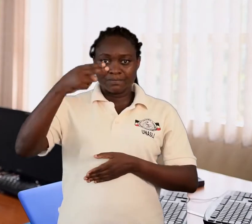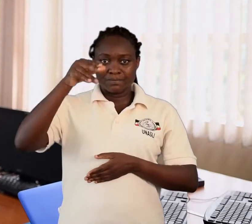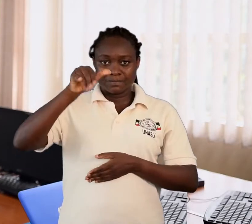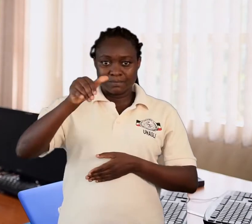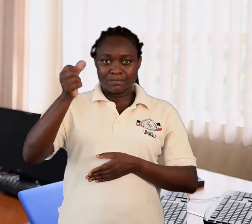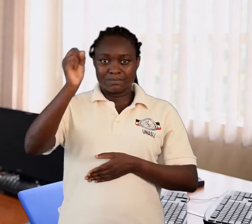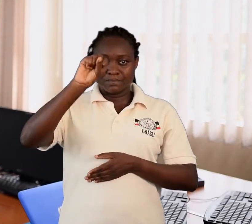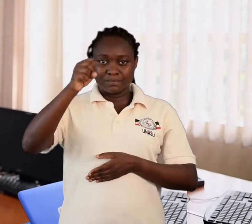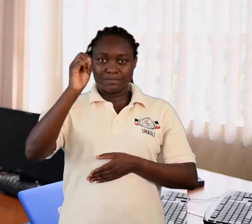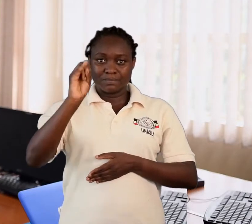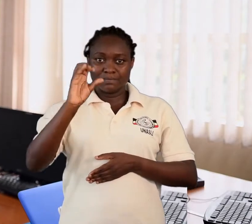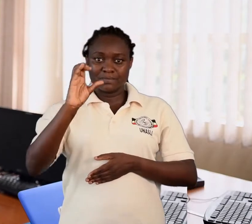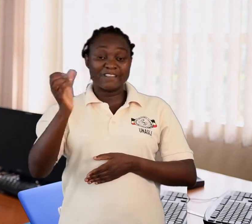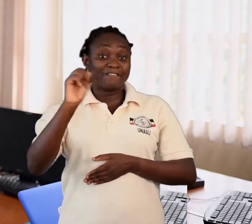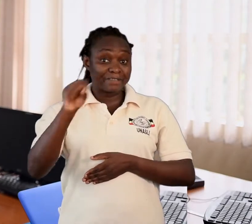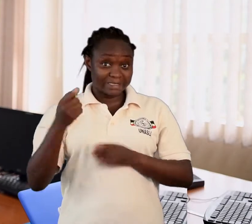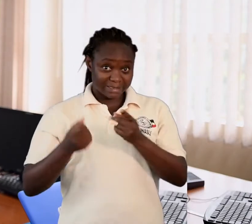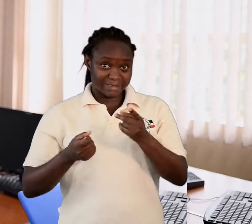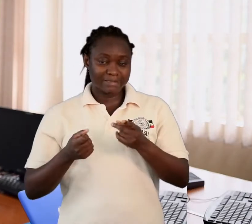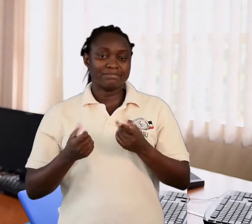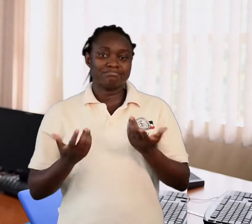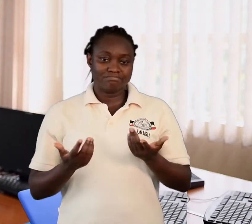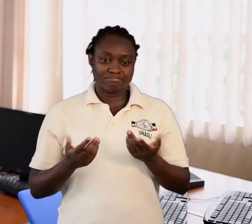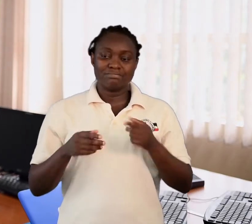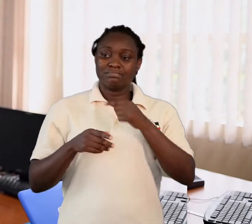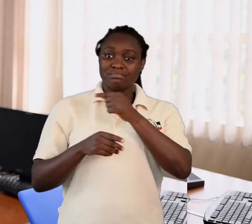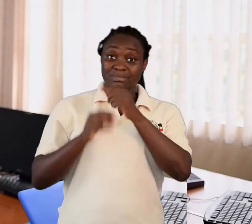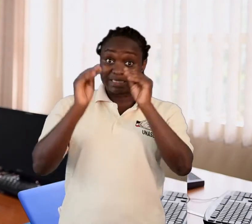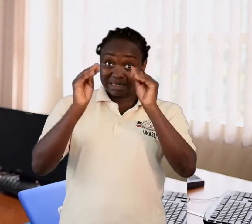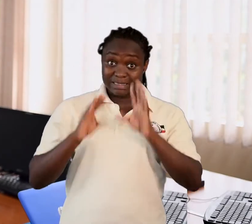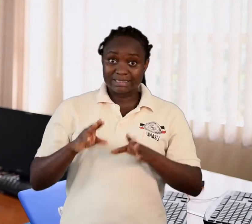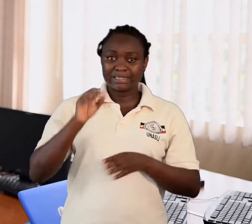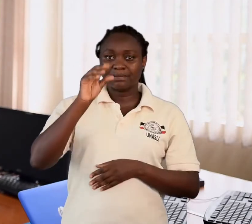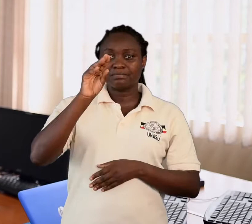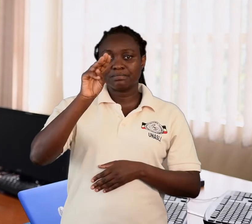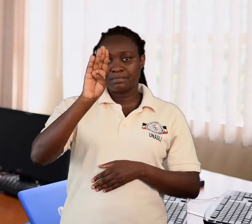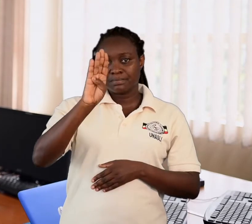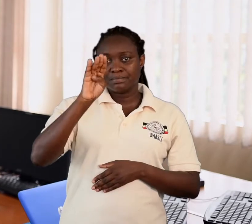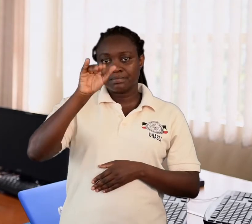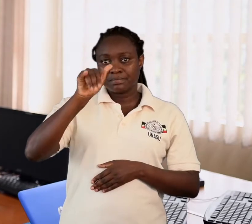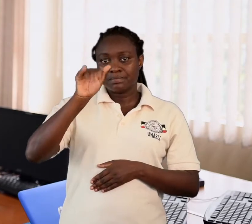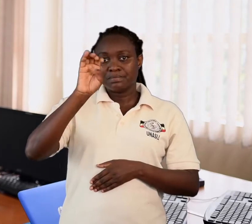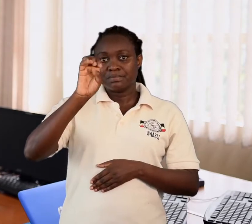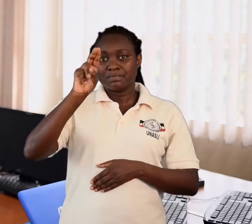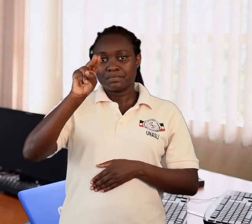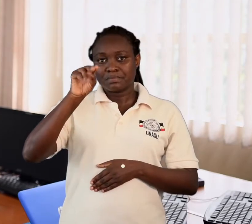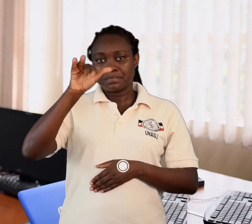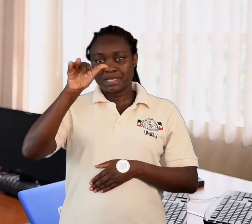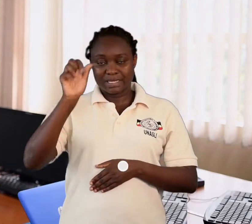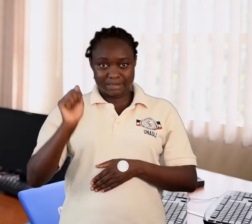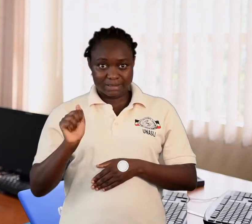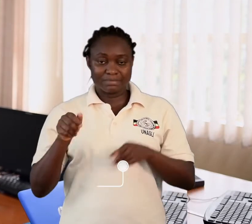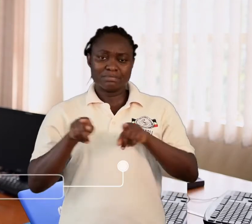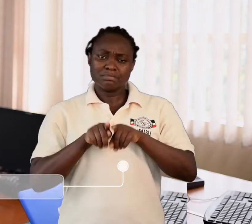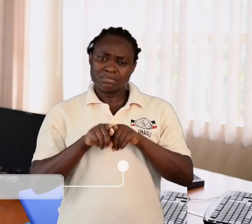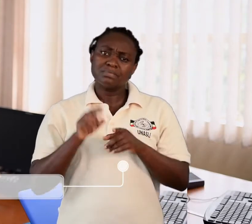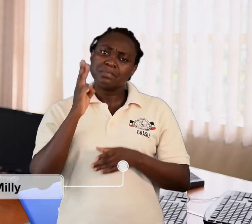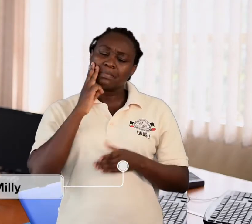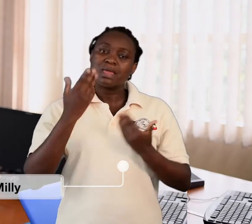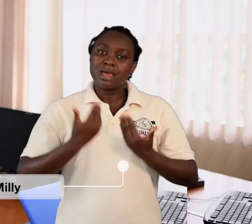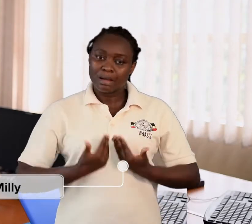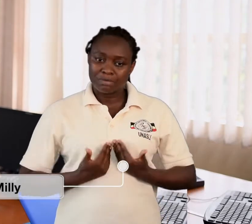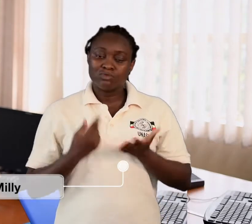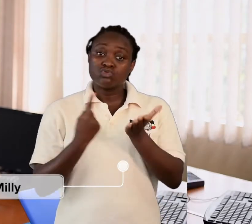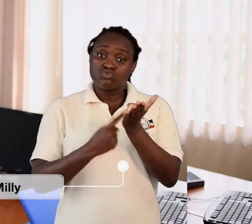National Curriculum Development Center. Along with me is my colleague, Mire,